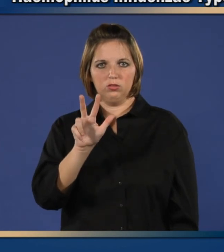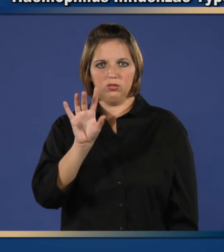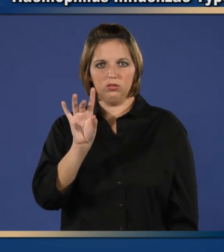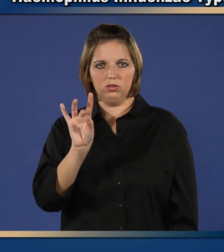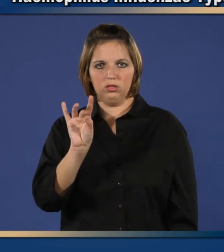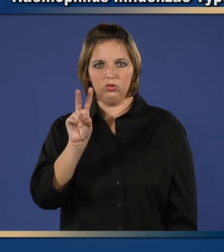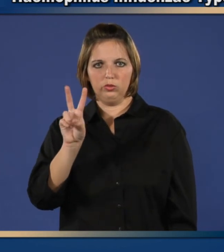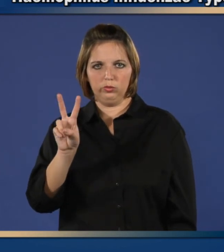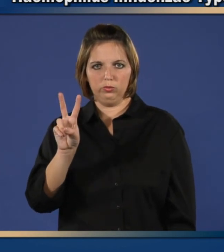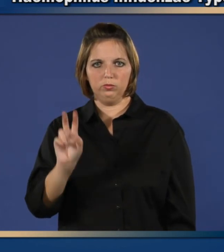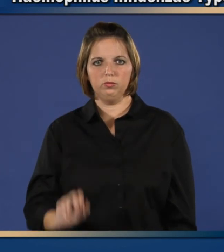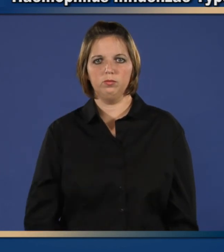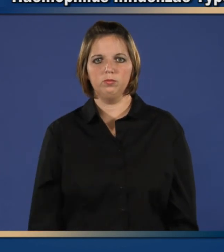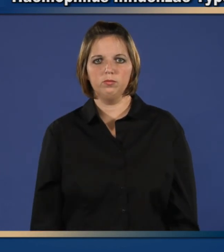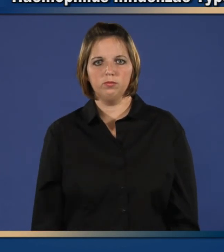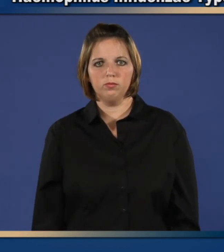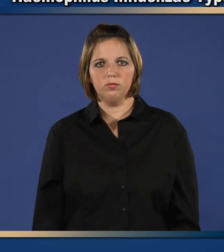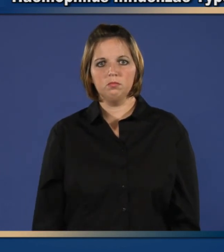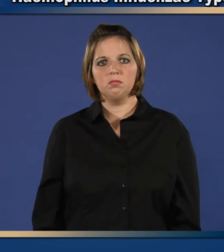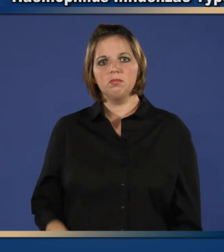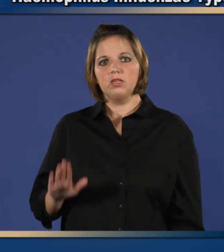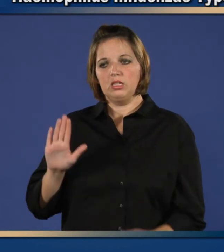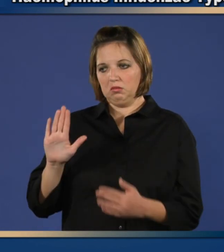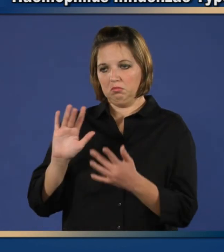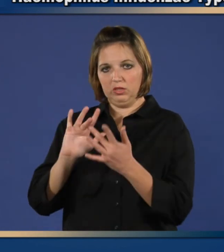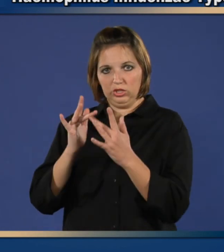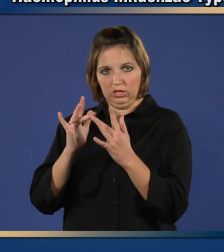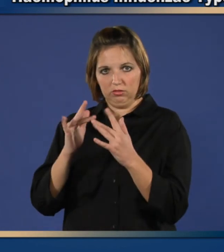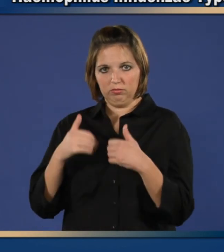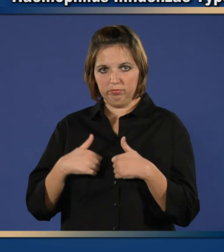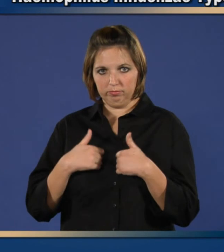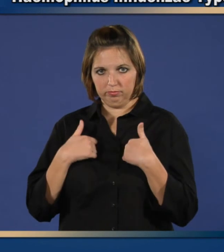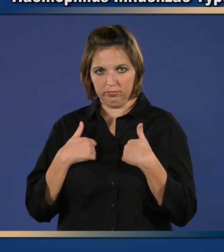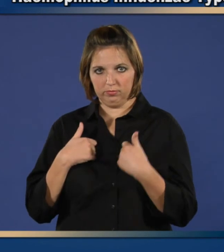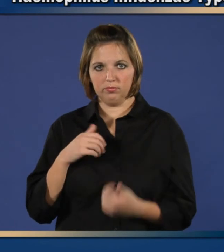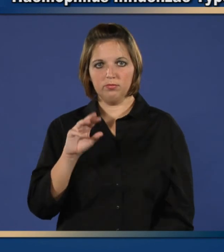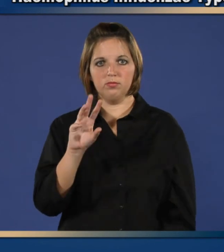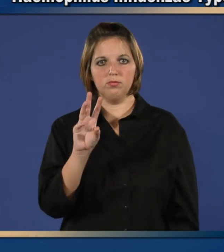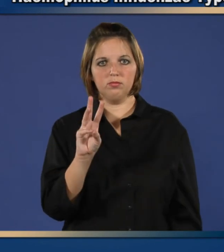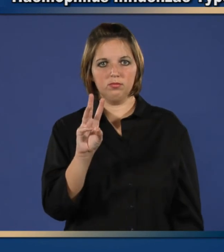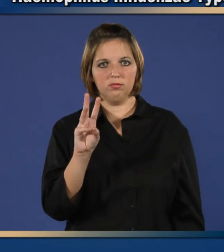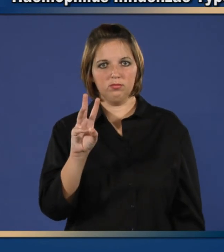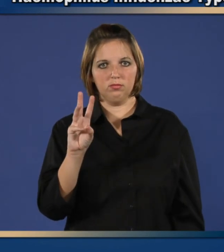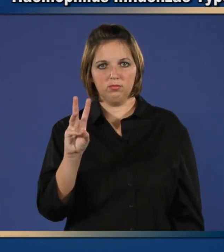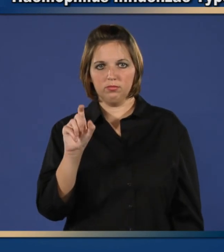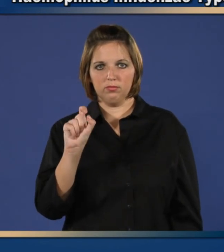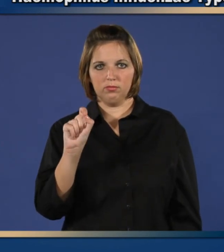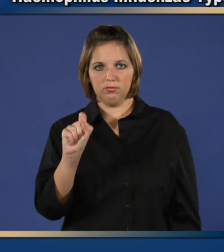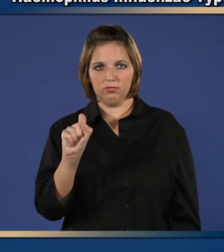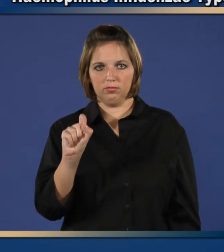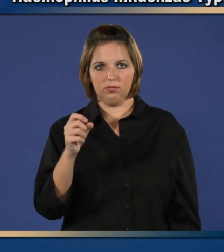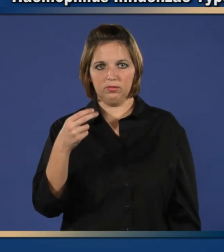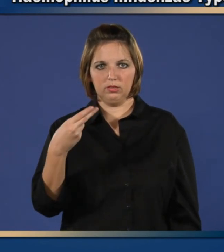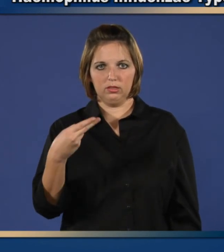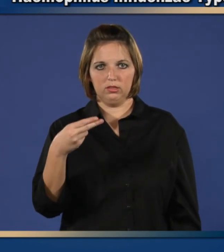1-800-338-2382 or visit the program's website at www.vaers.gov.